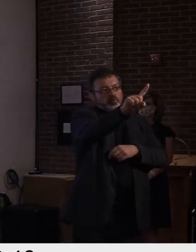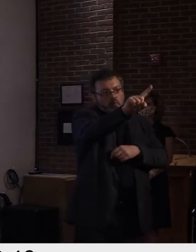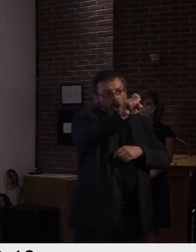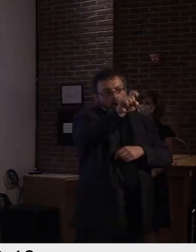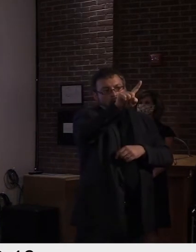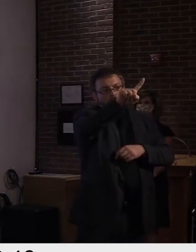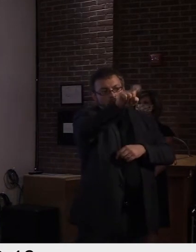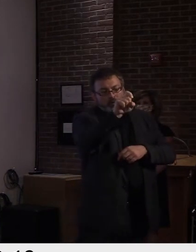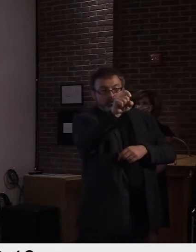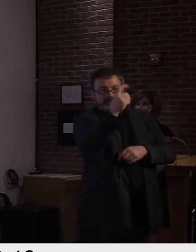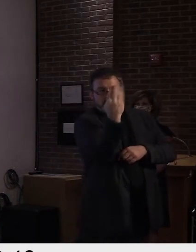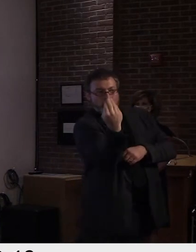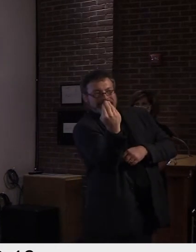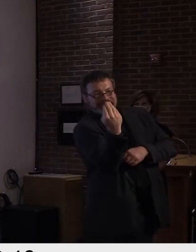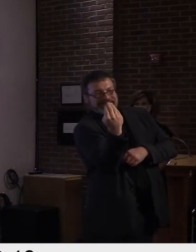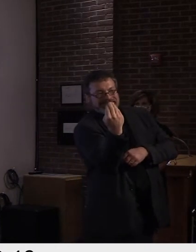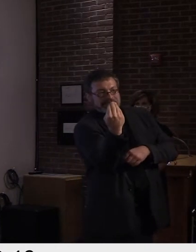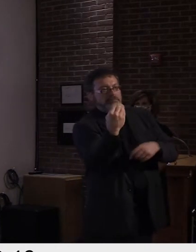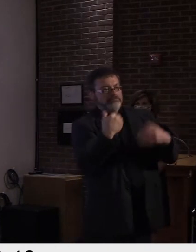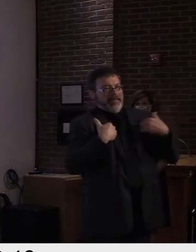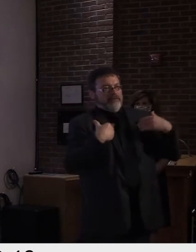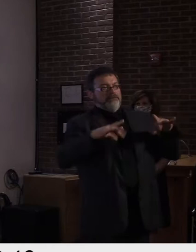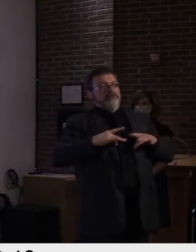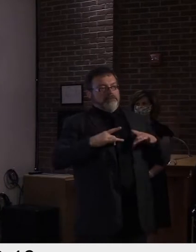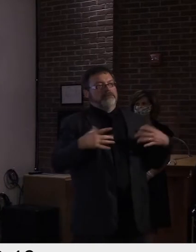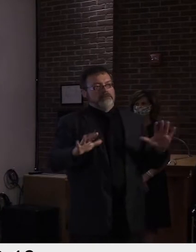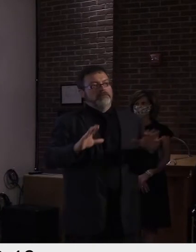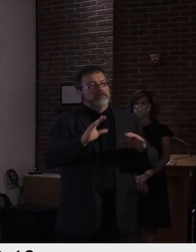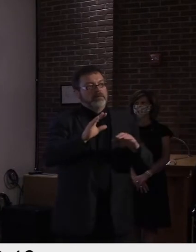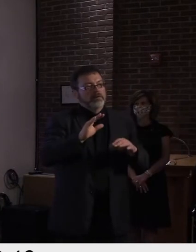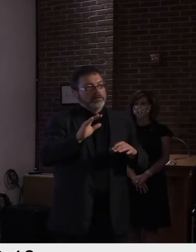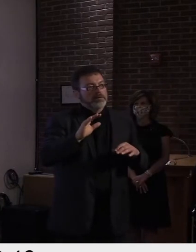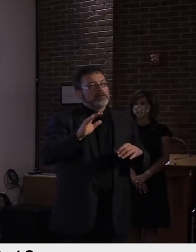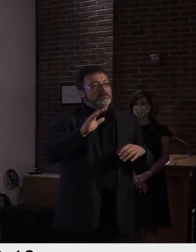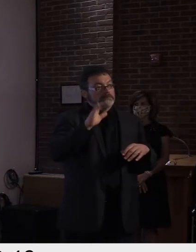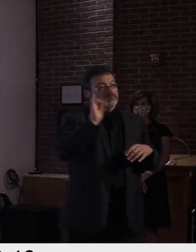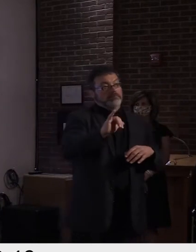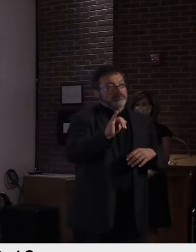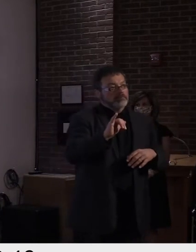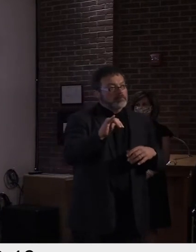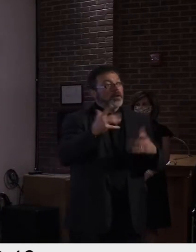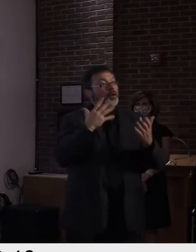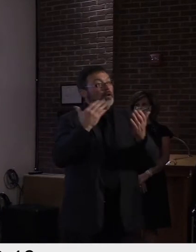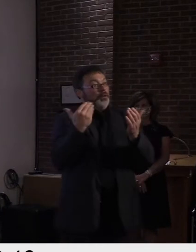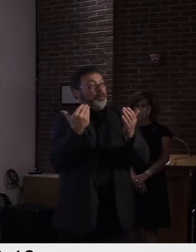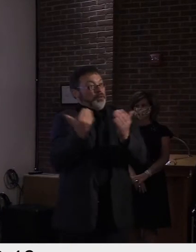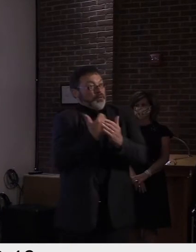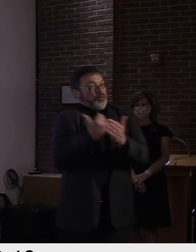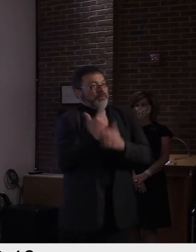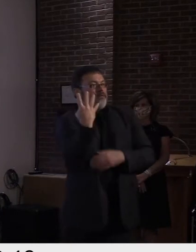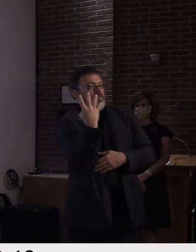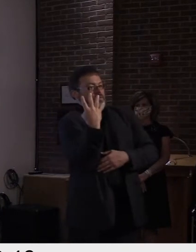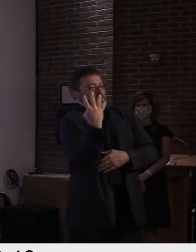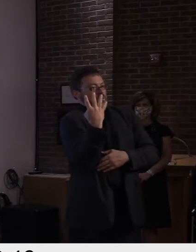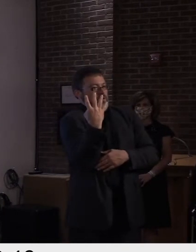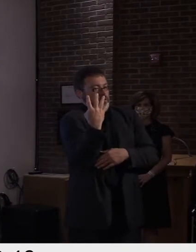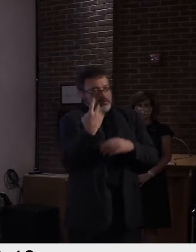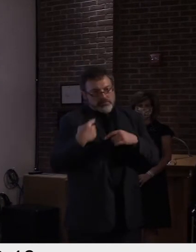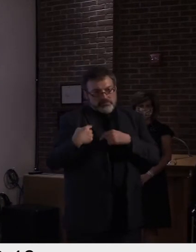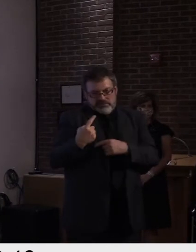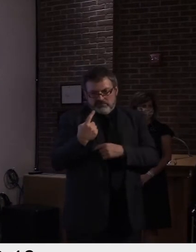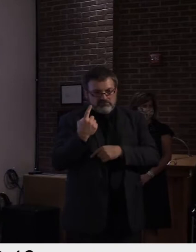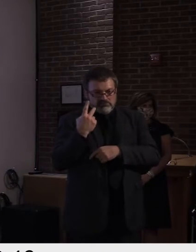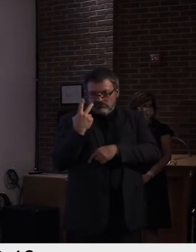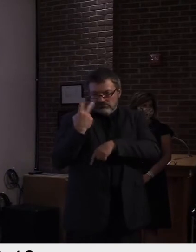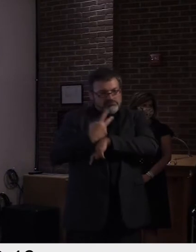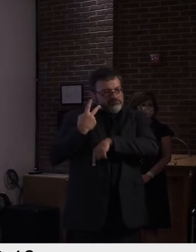evening, a total of 4 new cases since June 21st. No major changes in any of the other characteristics of this outbreak